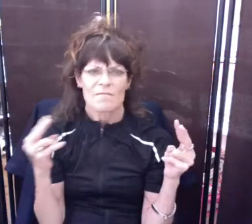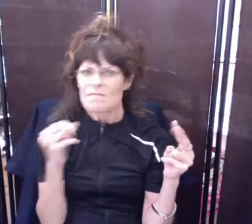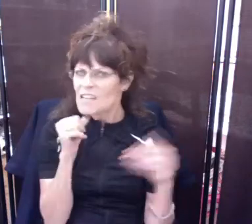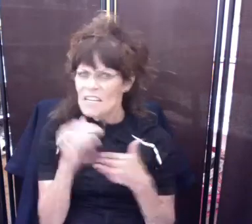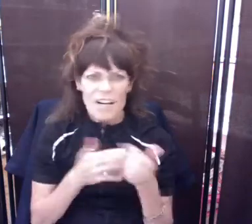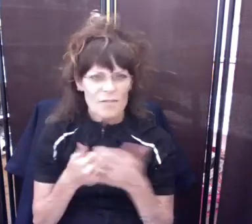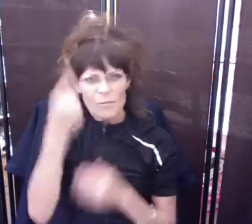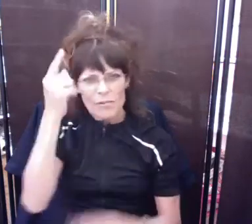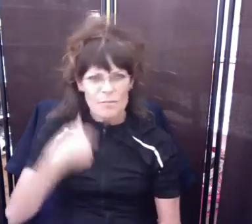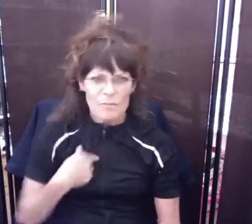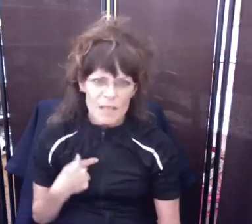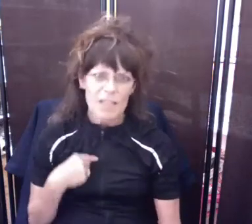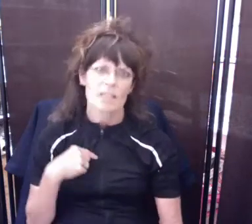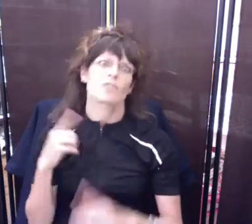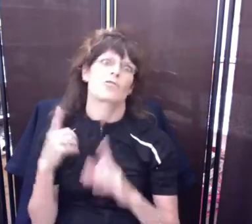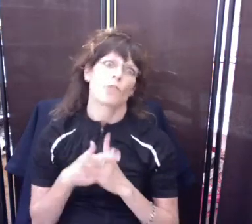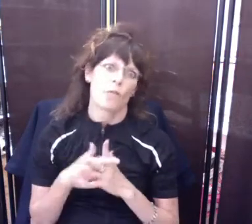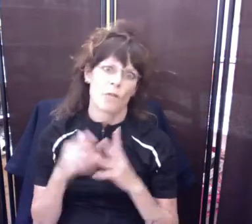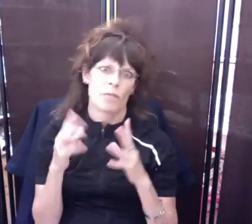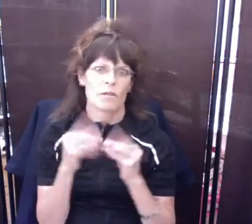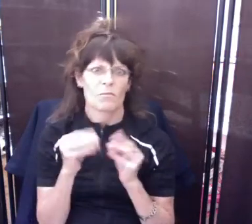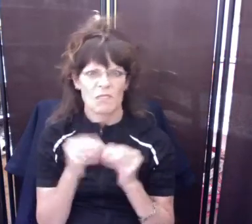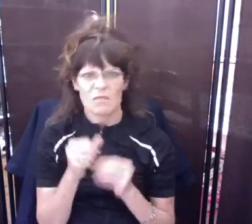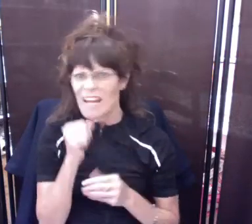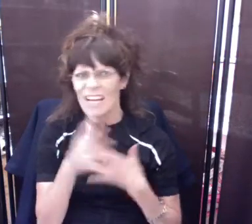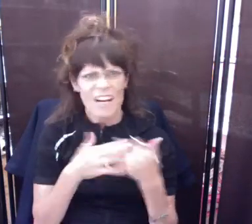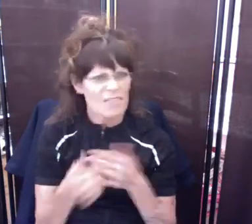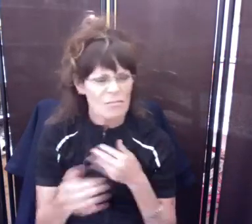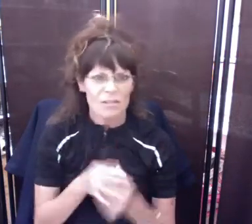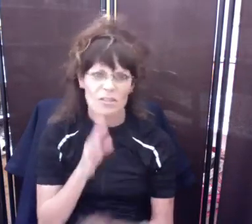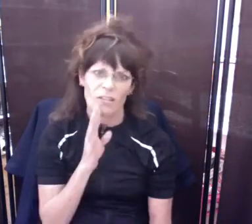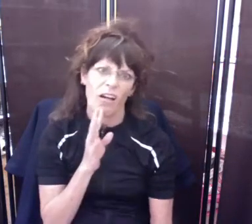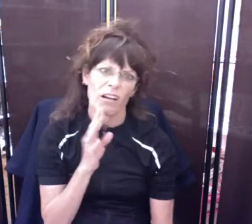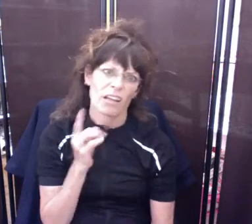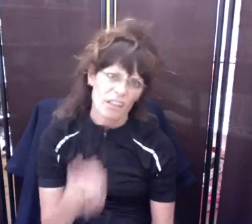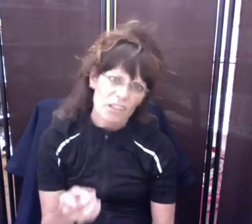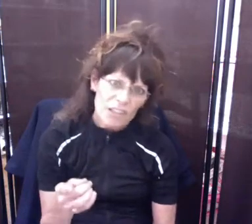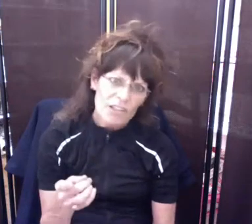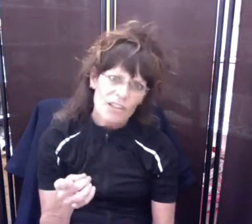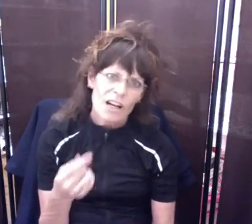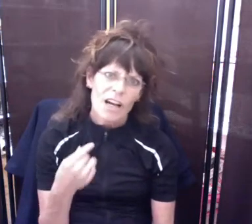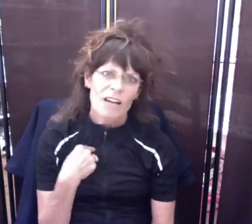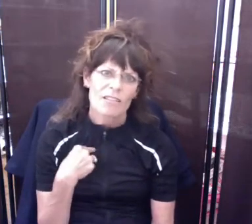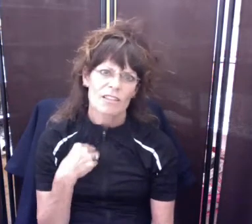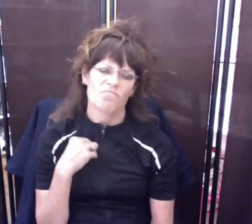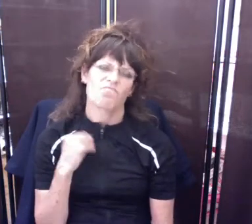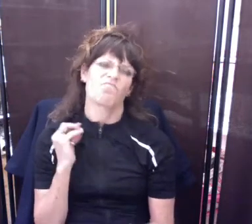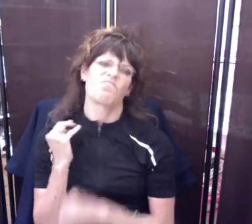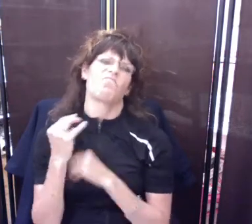keep going to these AA meetings, very uncomfortable to keep talking to you. I was forcing myself to do all